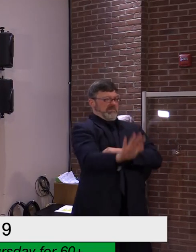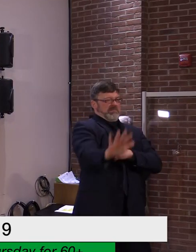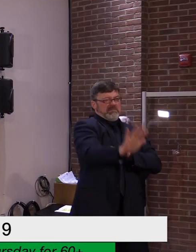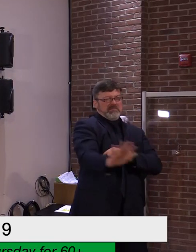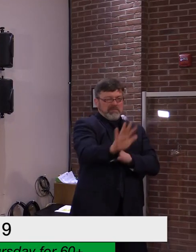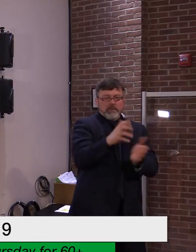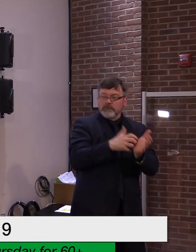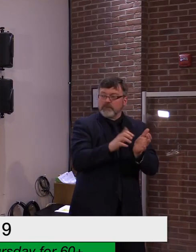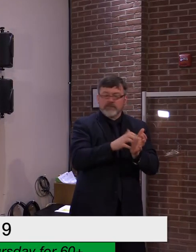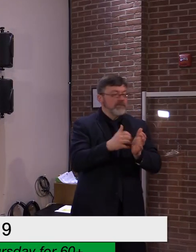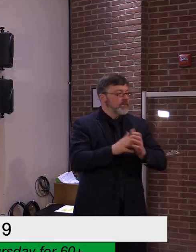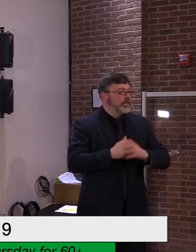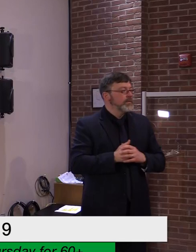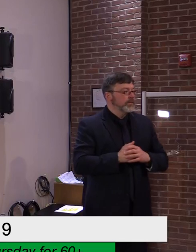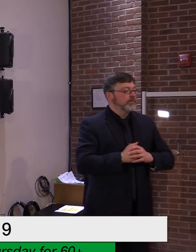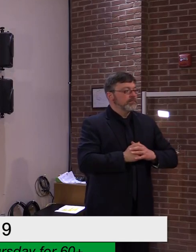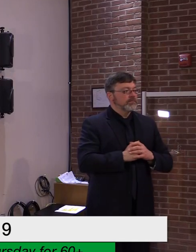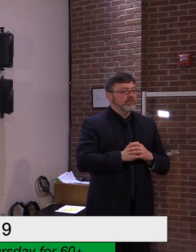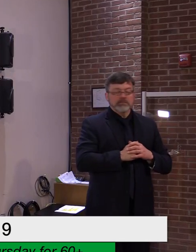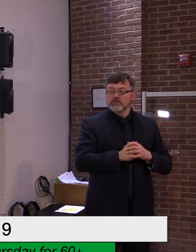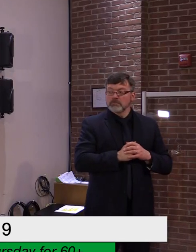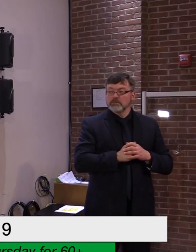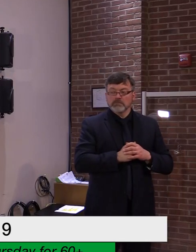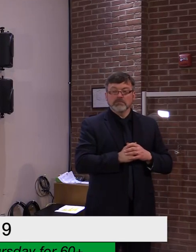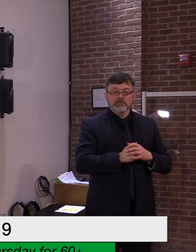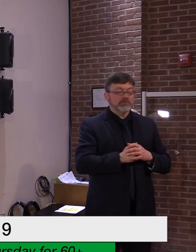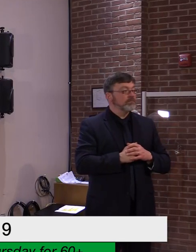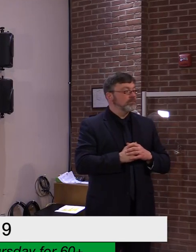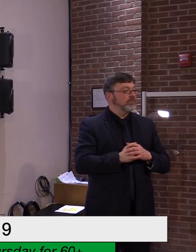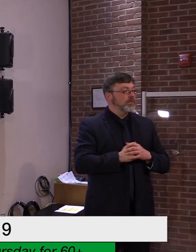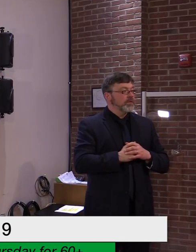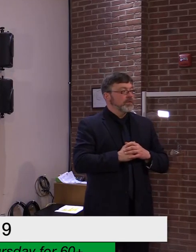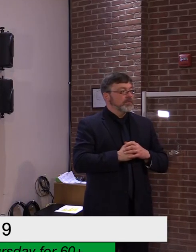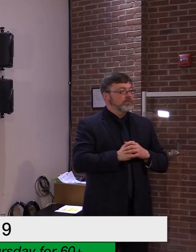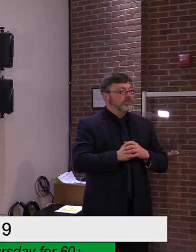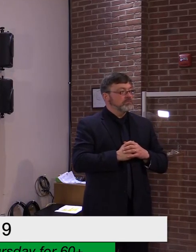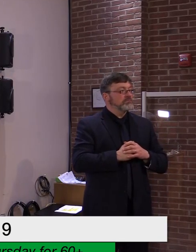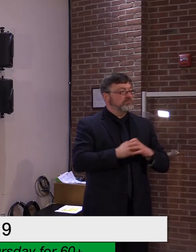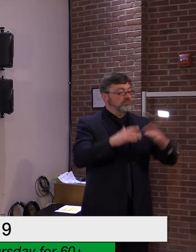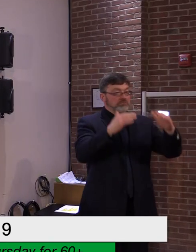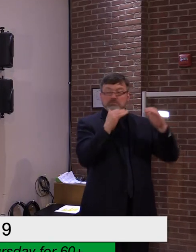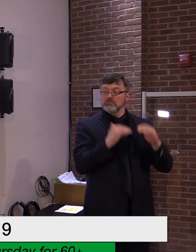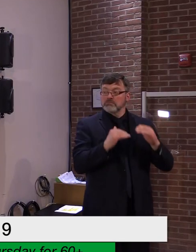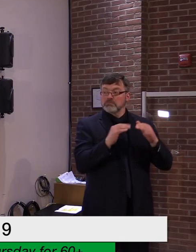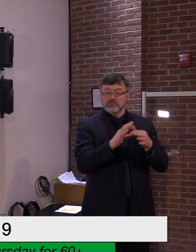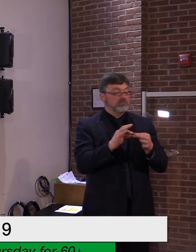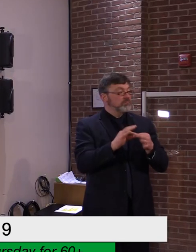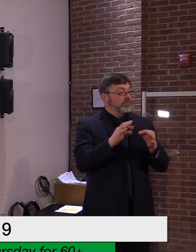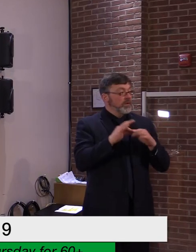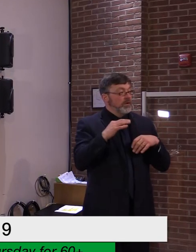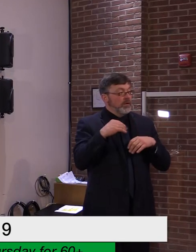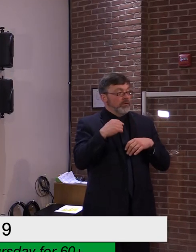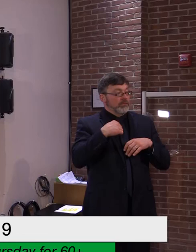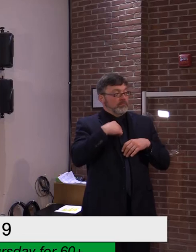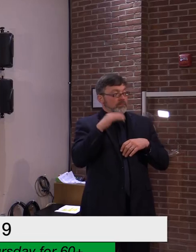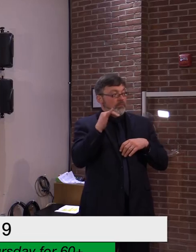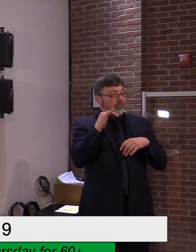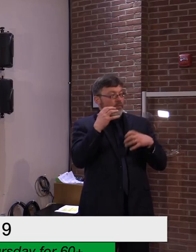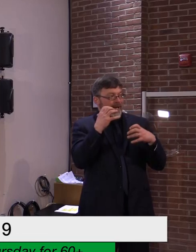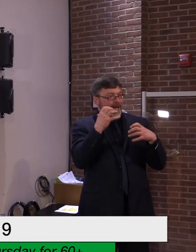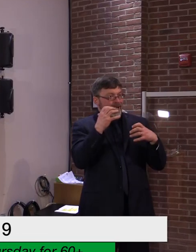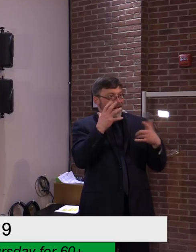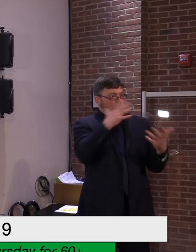be vaccinated. Next, we received an update on supply.